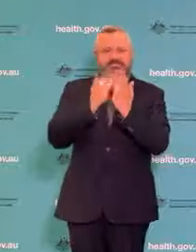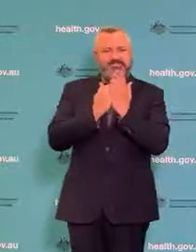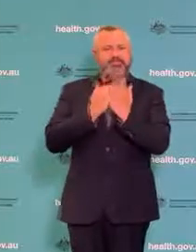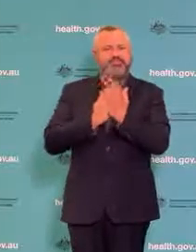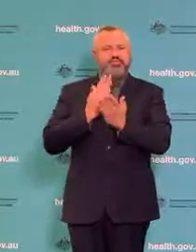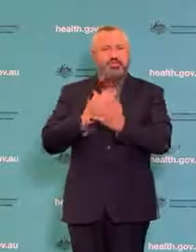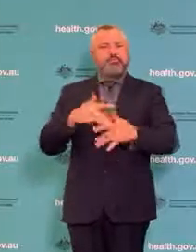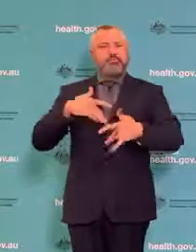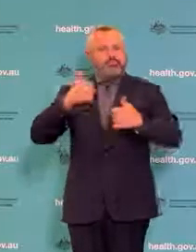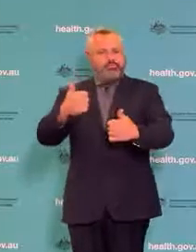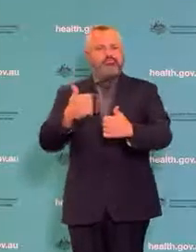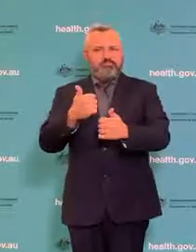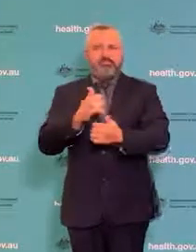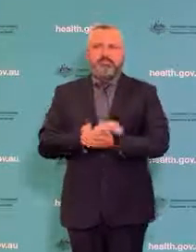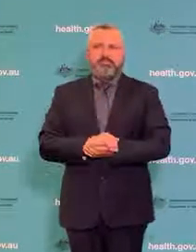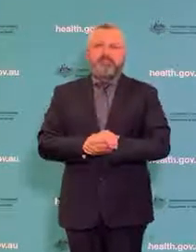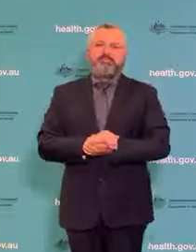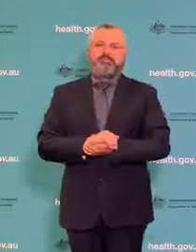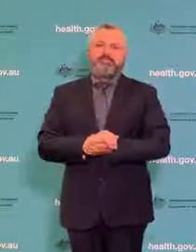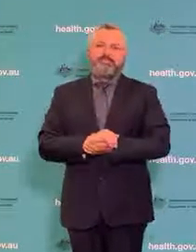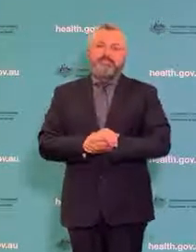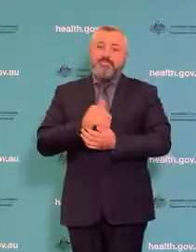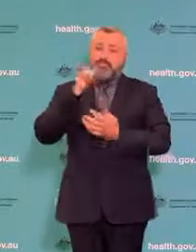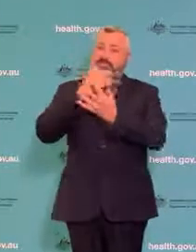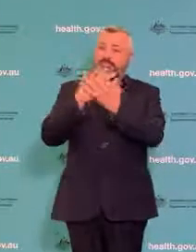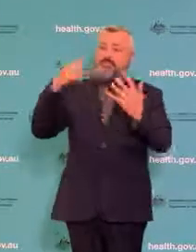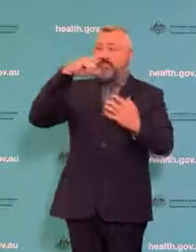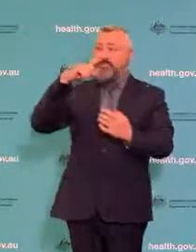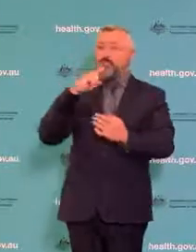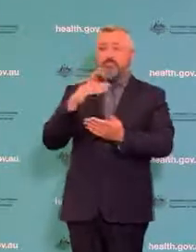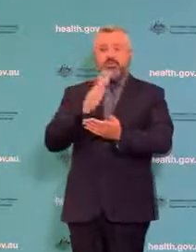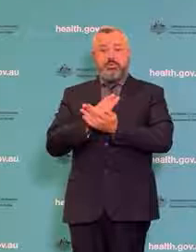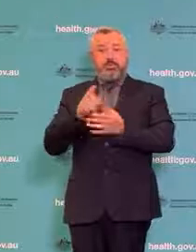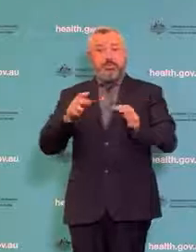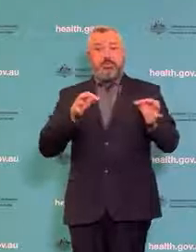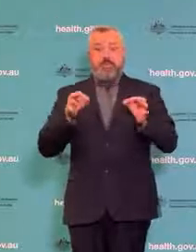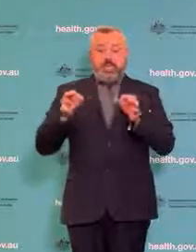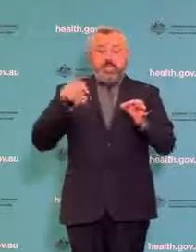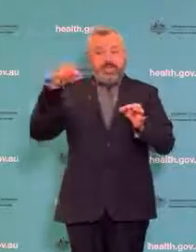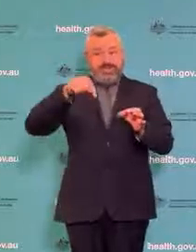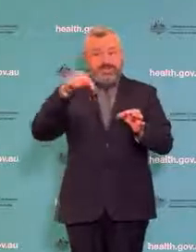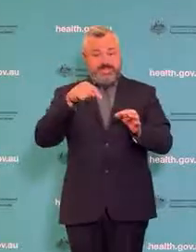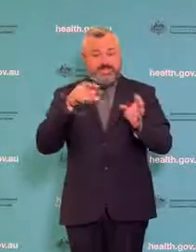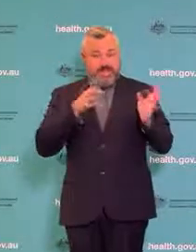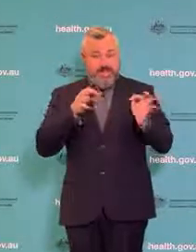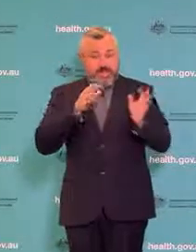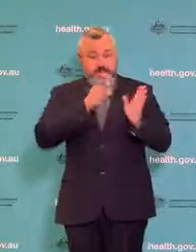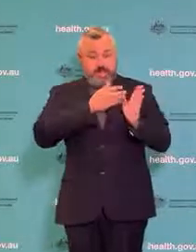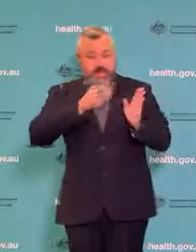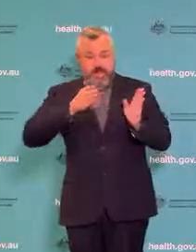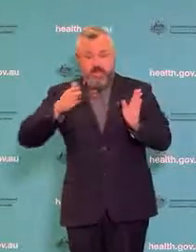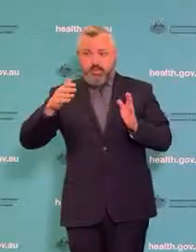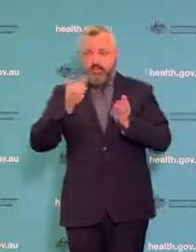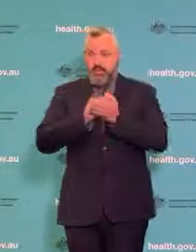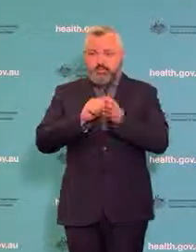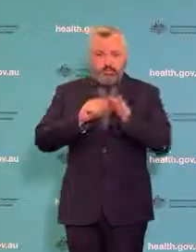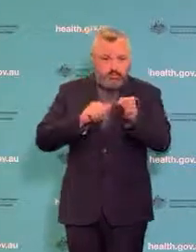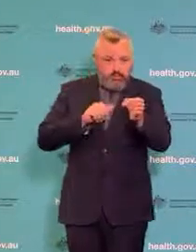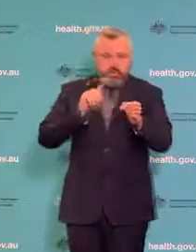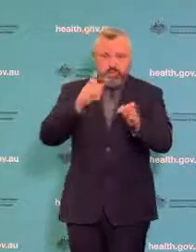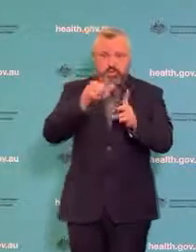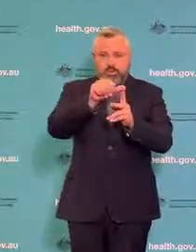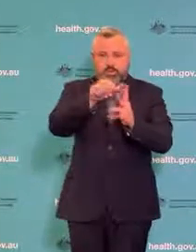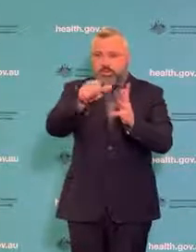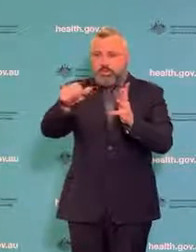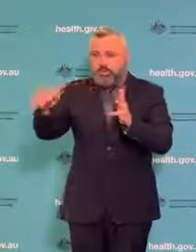been said by many before me, these are complex logistic systems to work through, and we'll see a steady increase